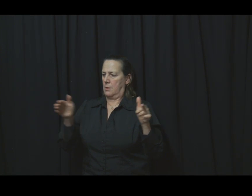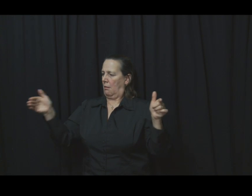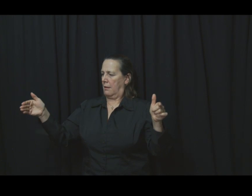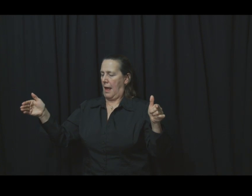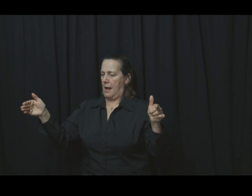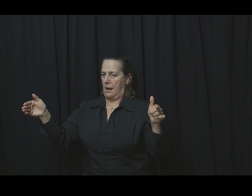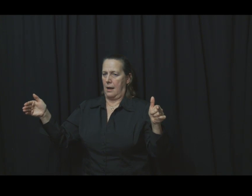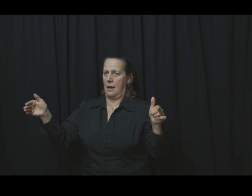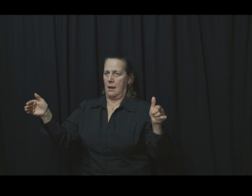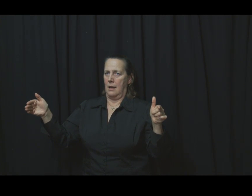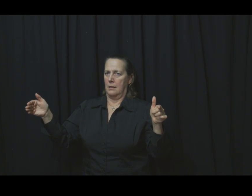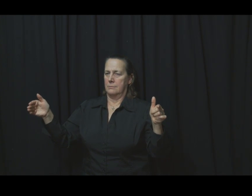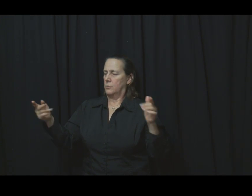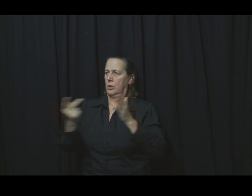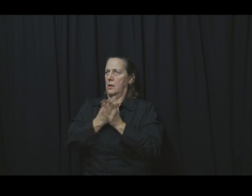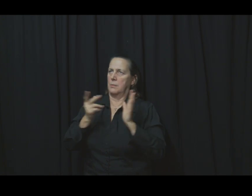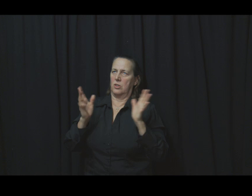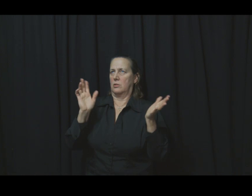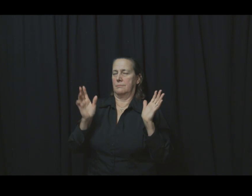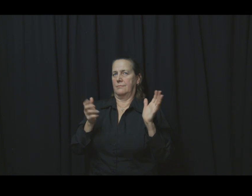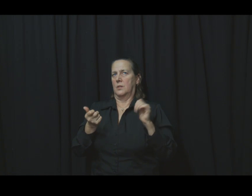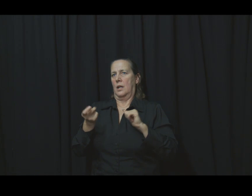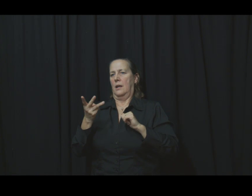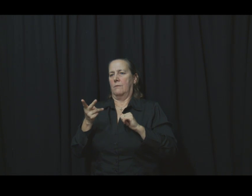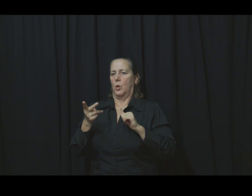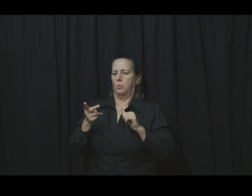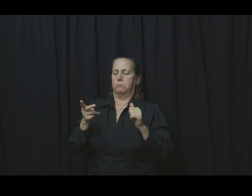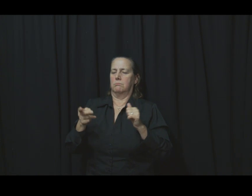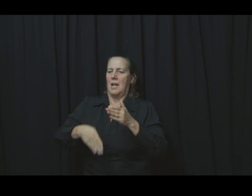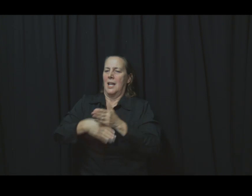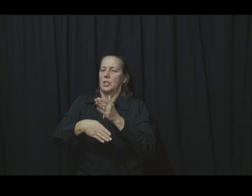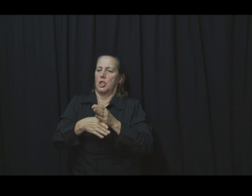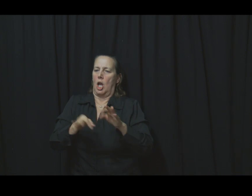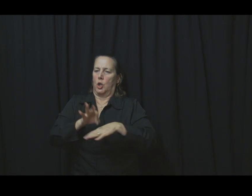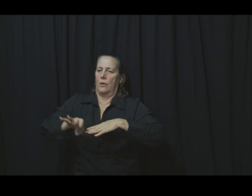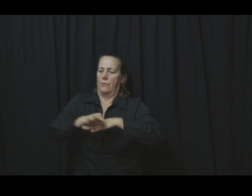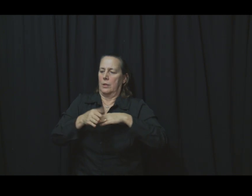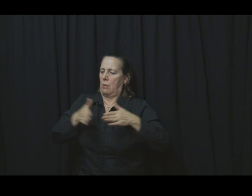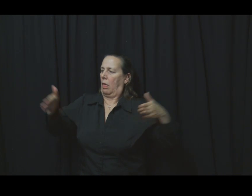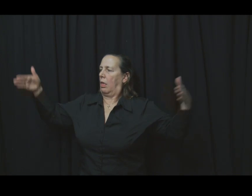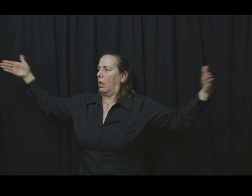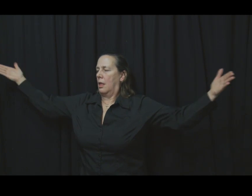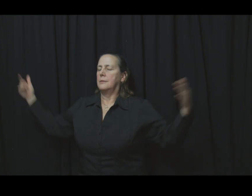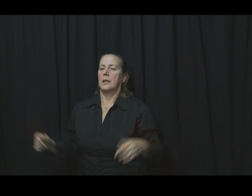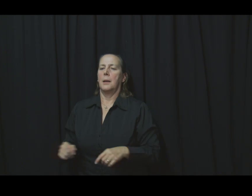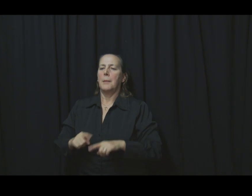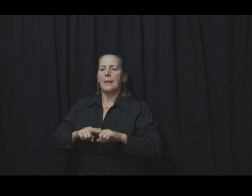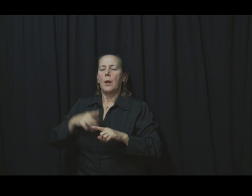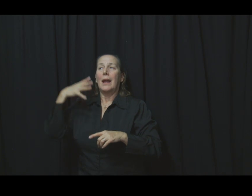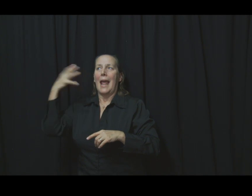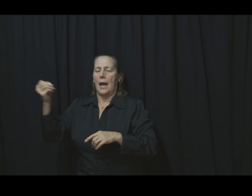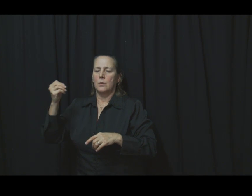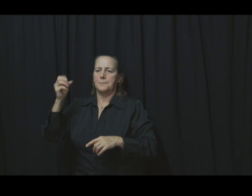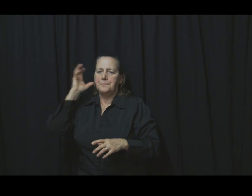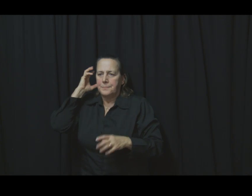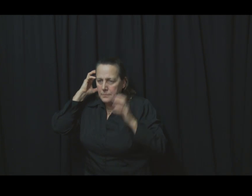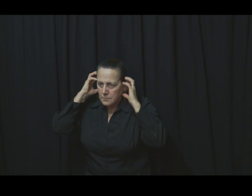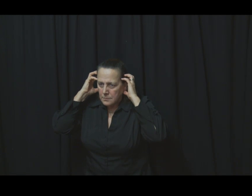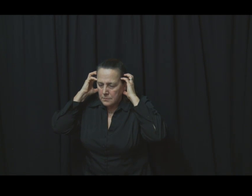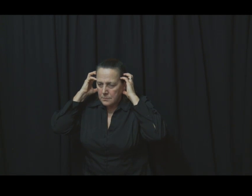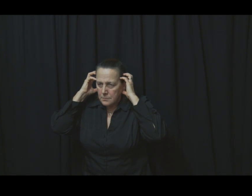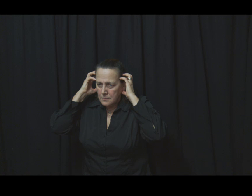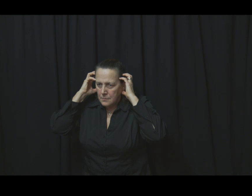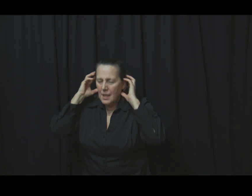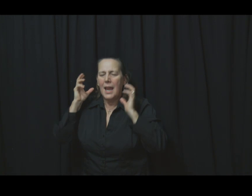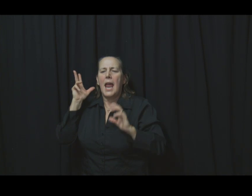a kilometer. They're several soccer fields. They went out listening, and there was this